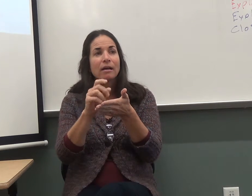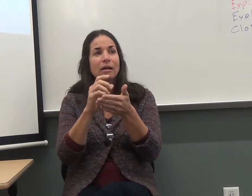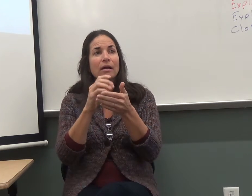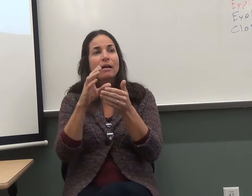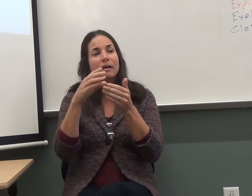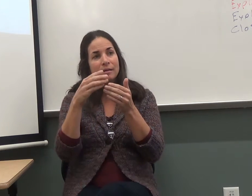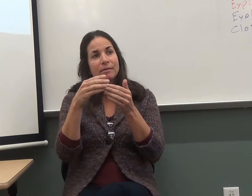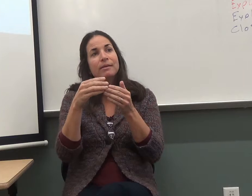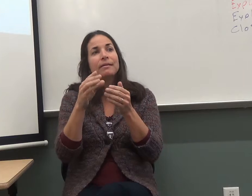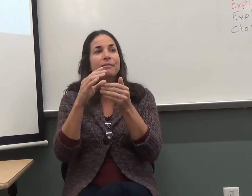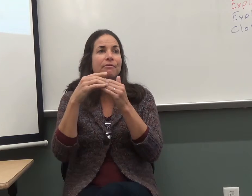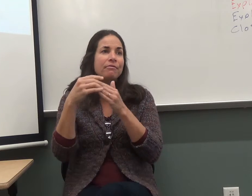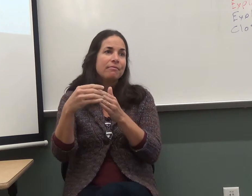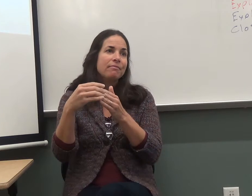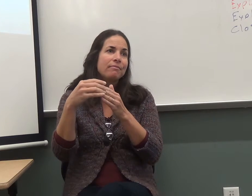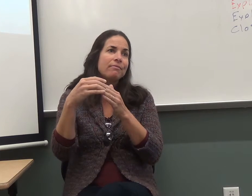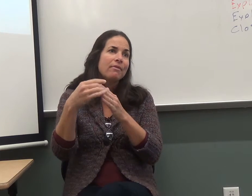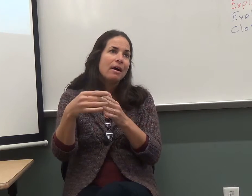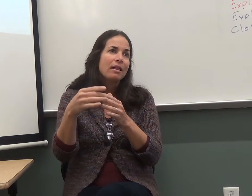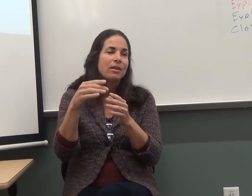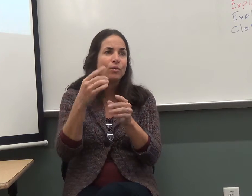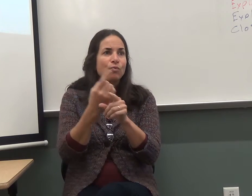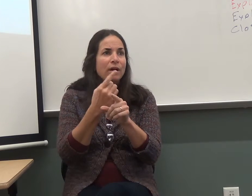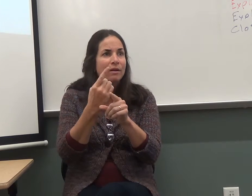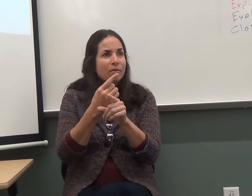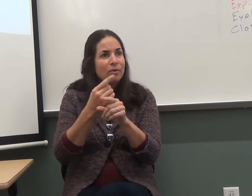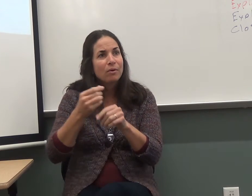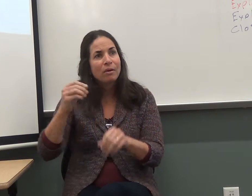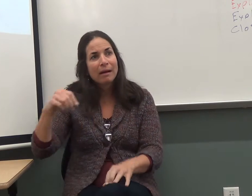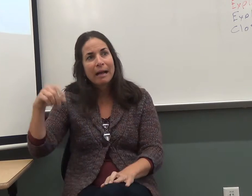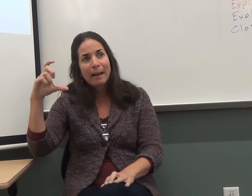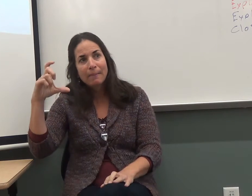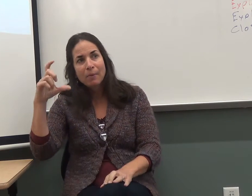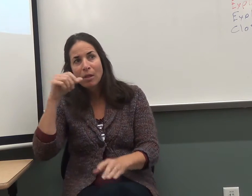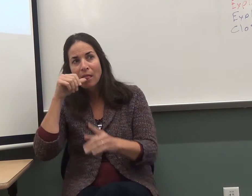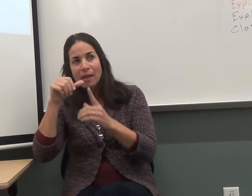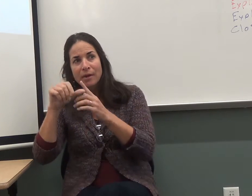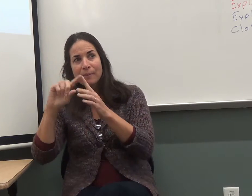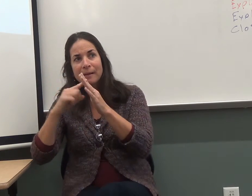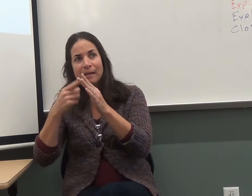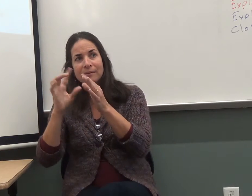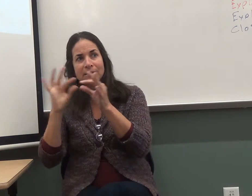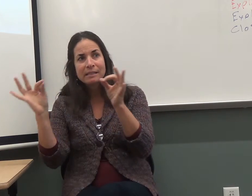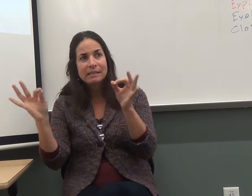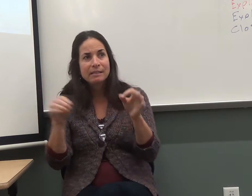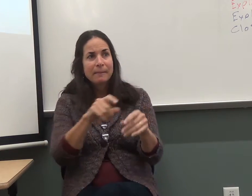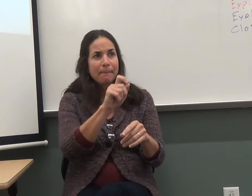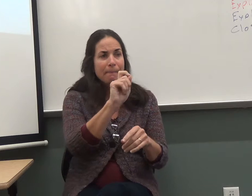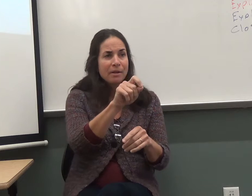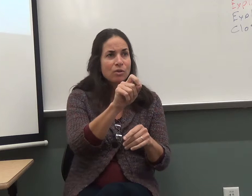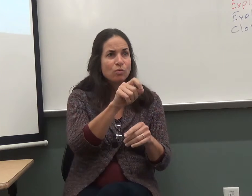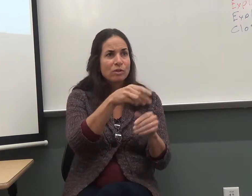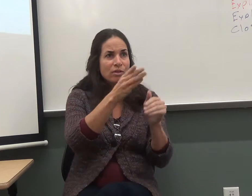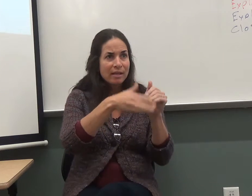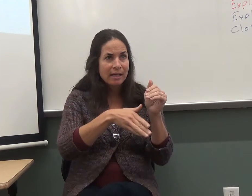Capital letters at the beginning of the sentence, punctuation at the end. Okay? We're not looking for